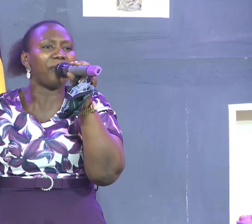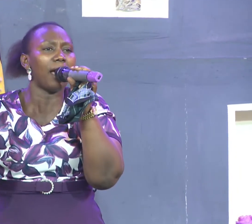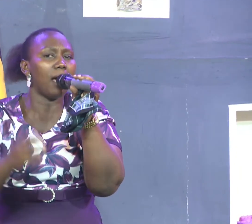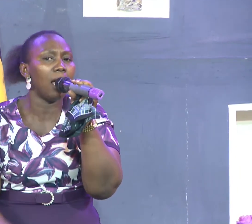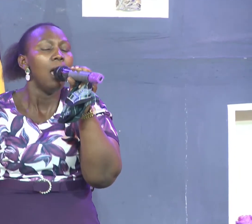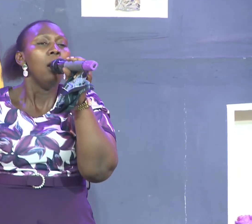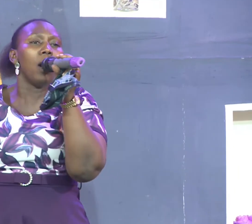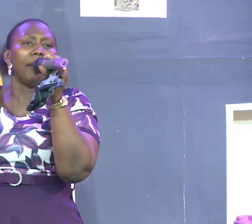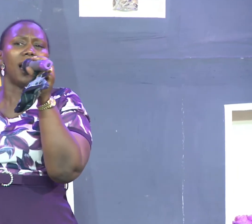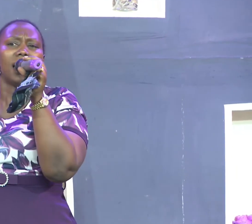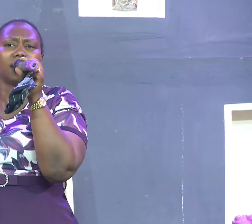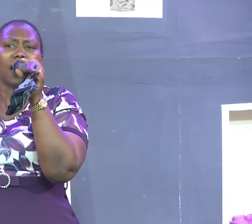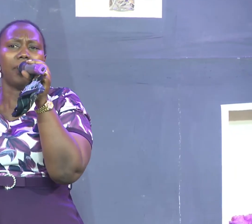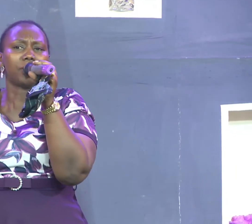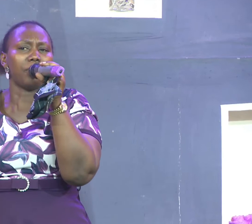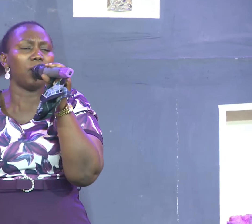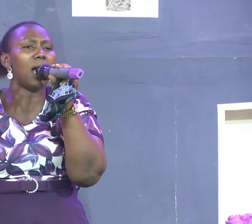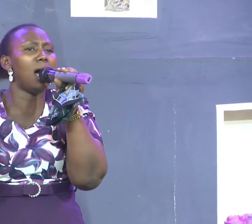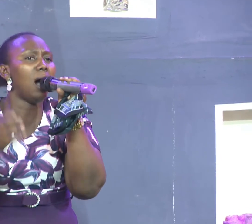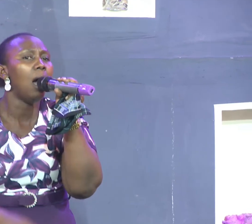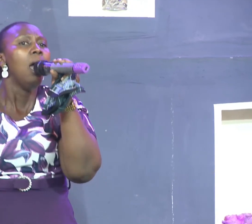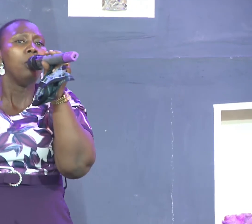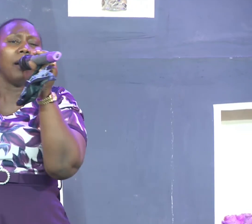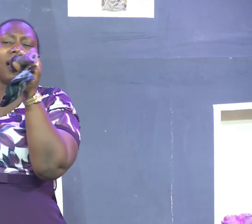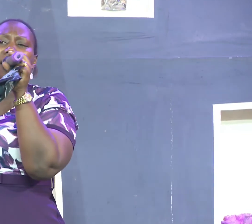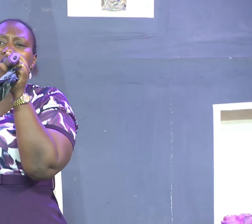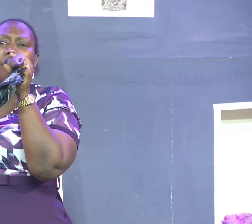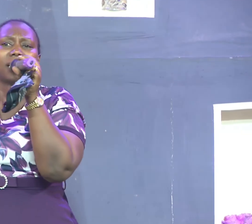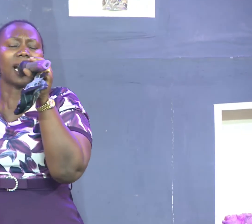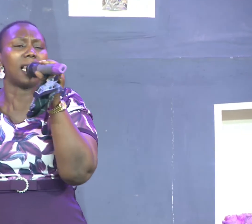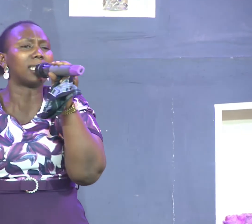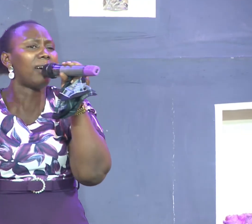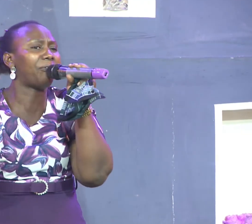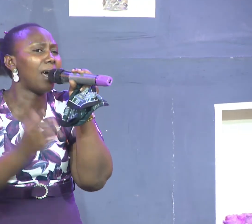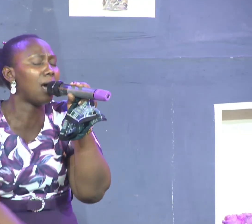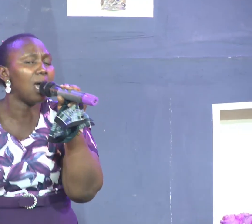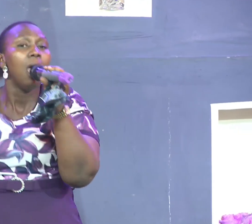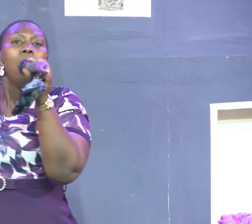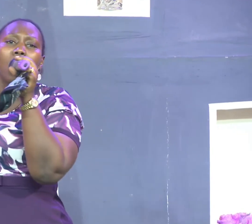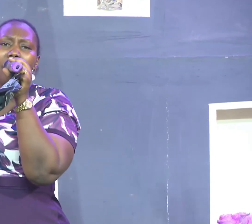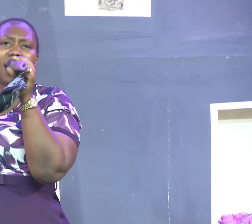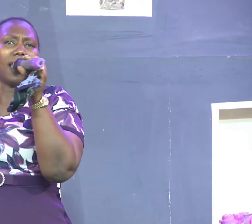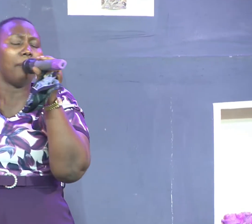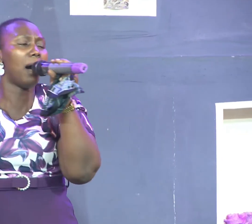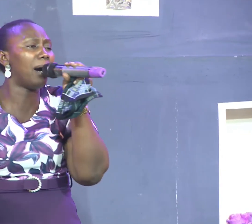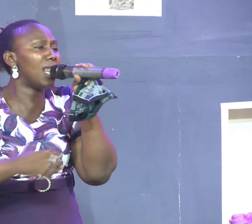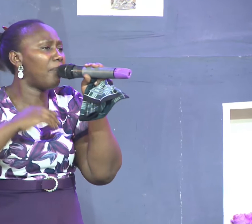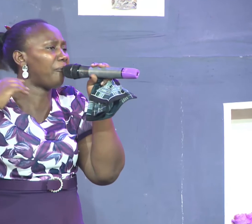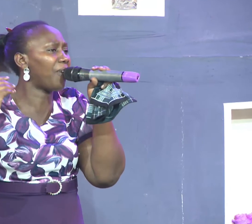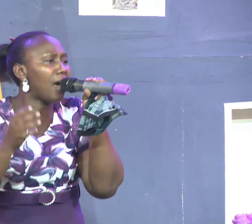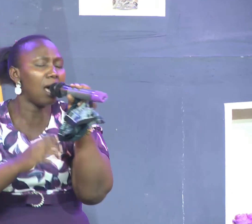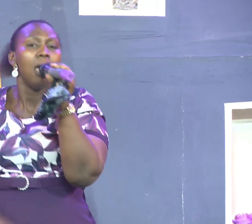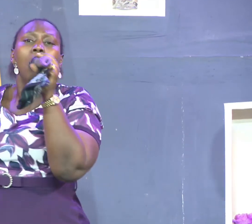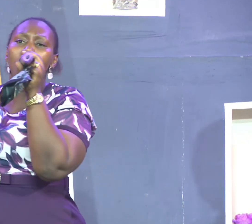omuyambi waffe webala ayinza ebintu byonna webala azzeemu essaala zaffe webala yamba